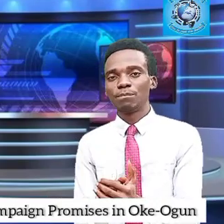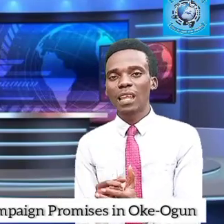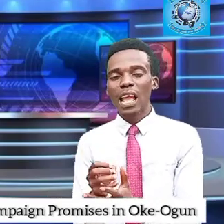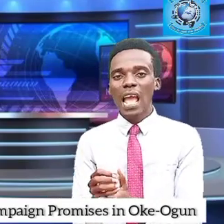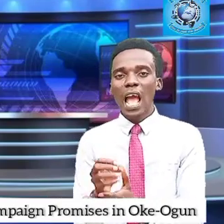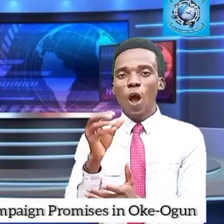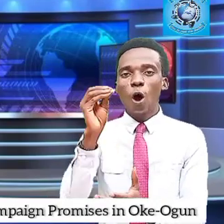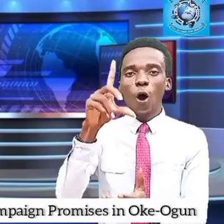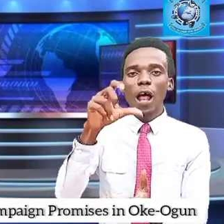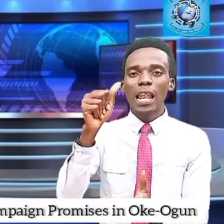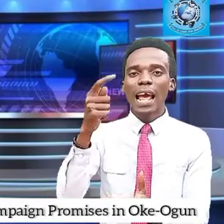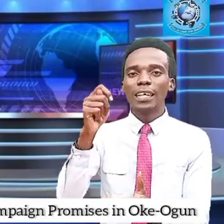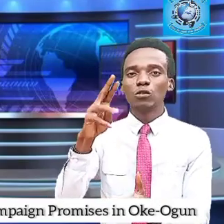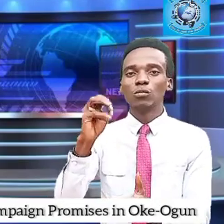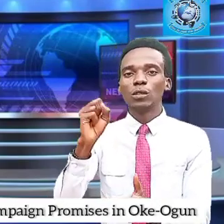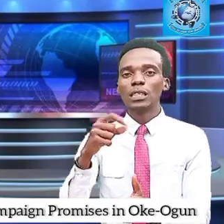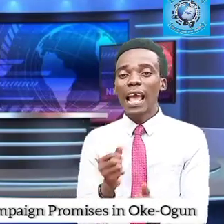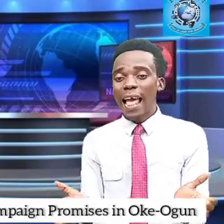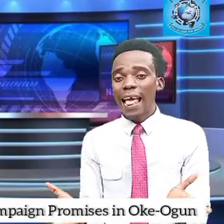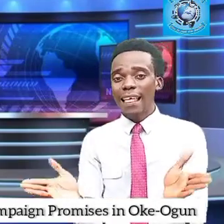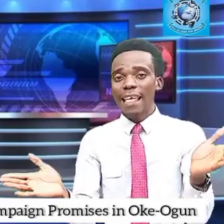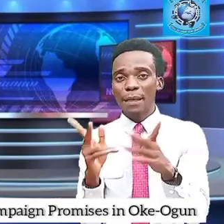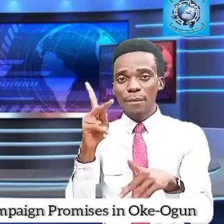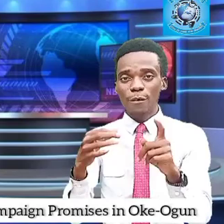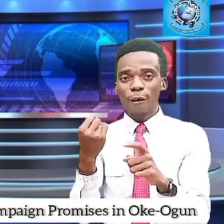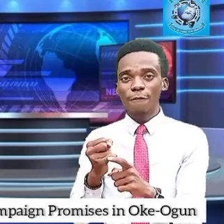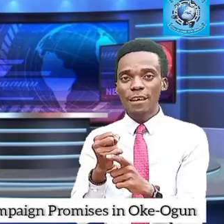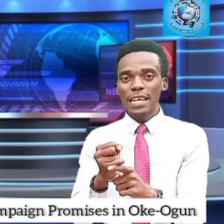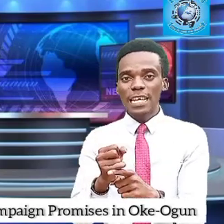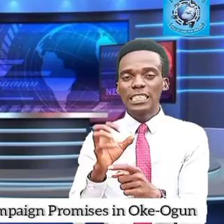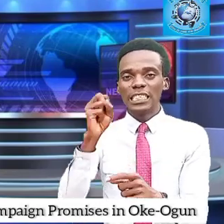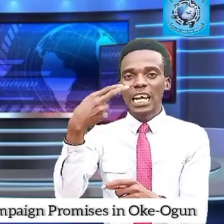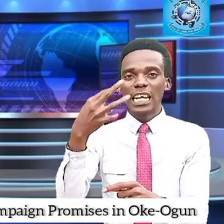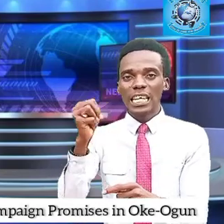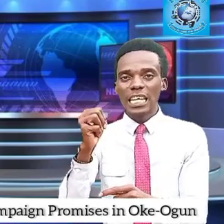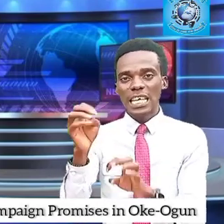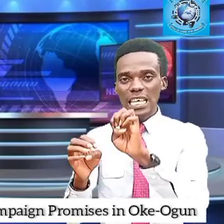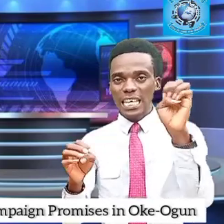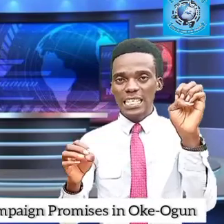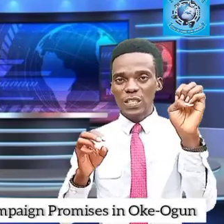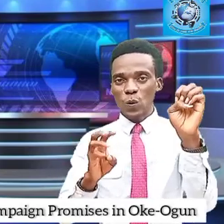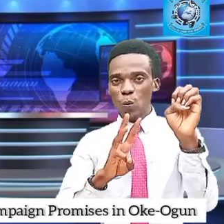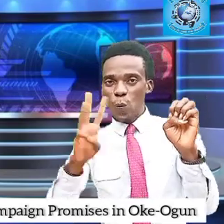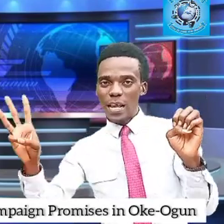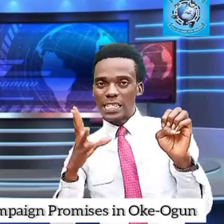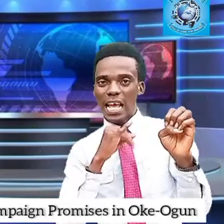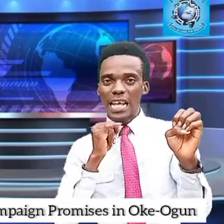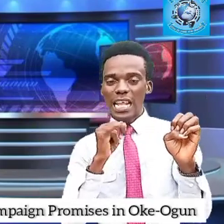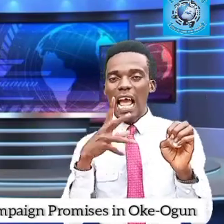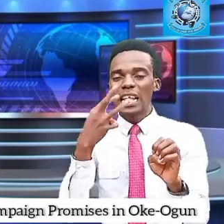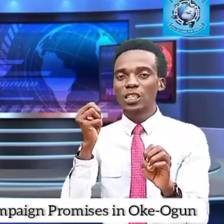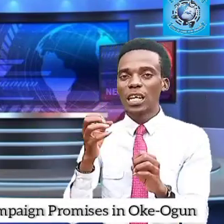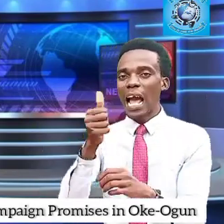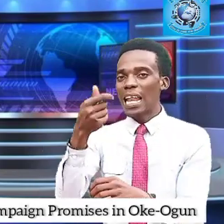Olatunbosun enjoined the people of Shaki East, Shaki West, and Alisho to disregard any